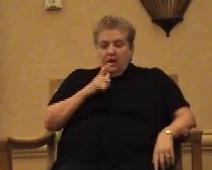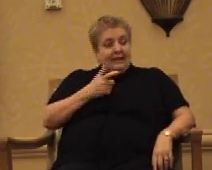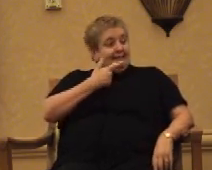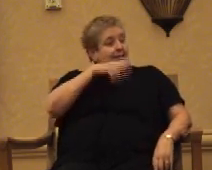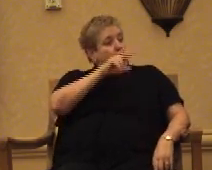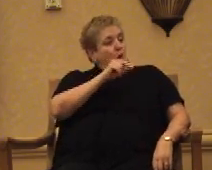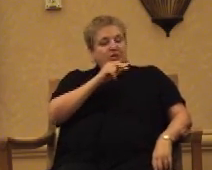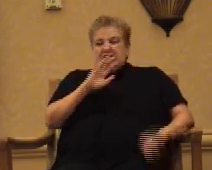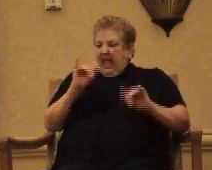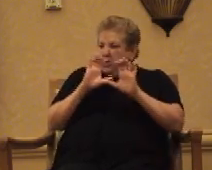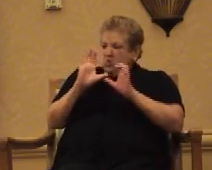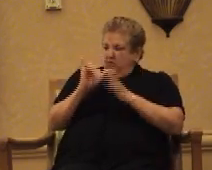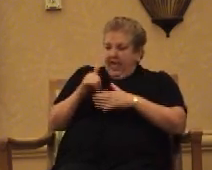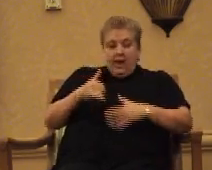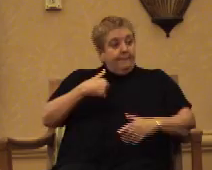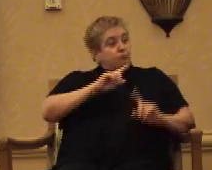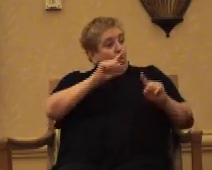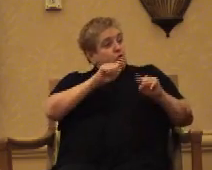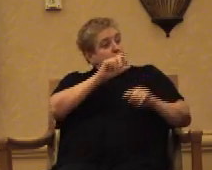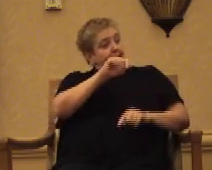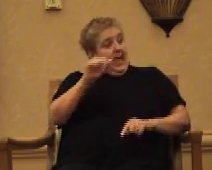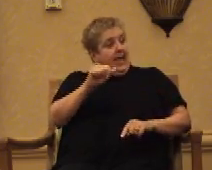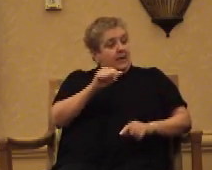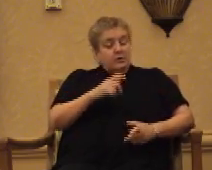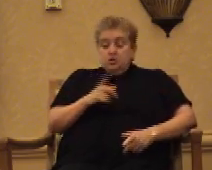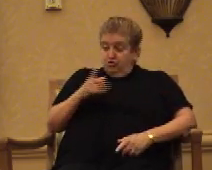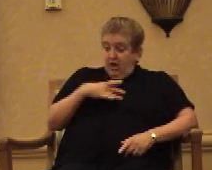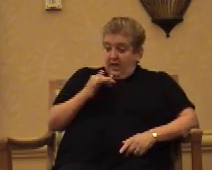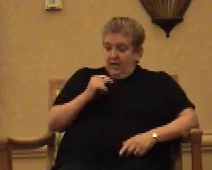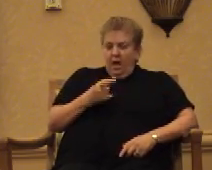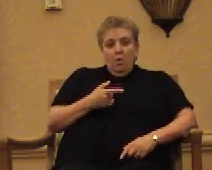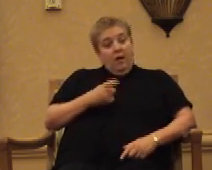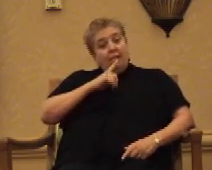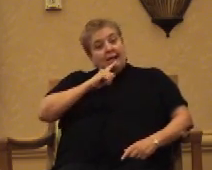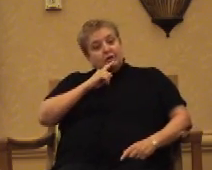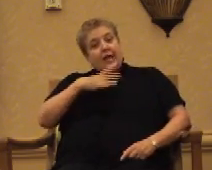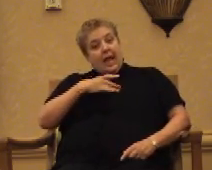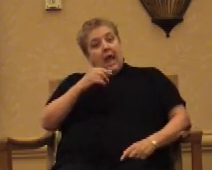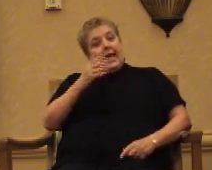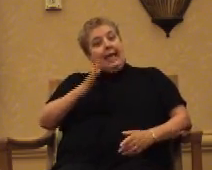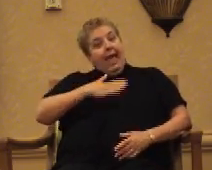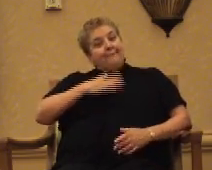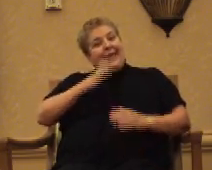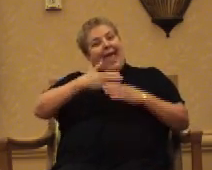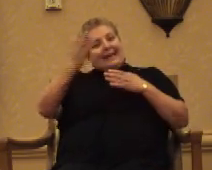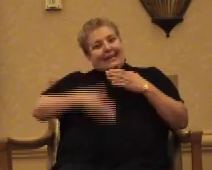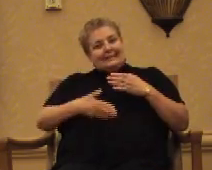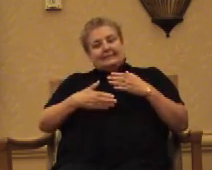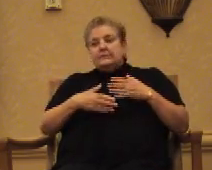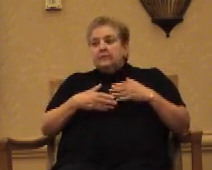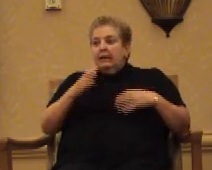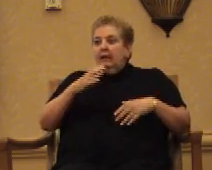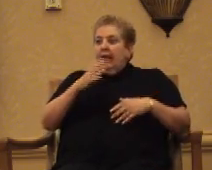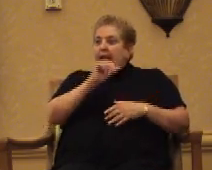going to AA. She goes, do you think I'd like it? I said, I actually do like happy endings. There's happy endings in AA. And there